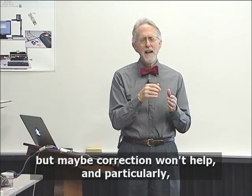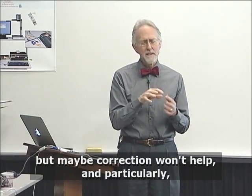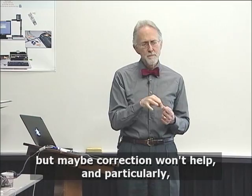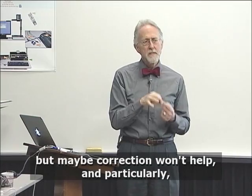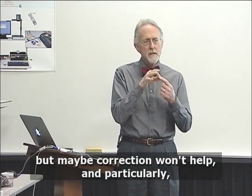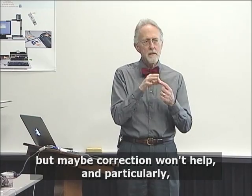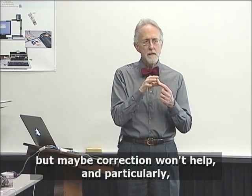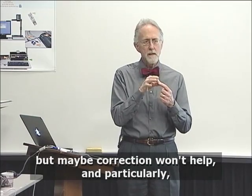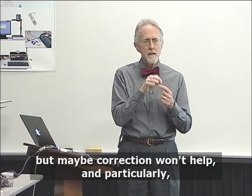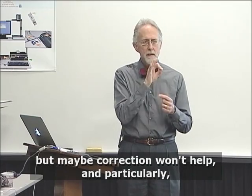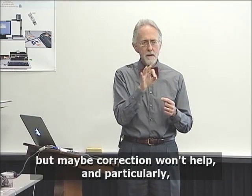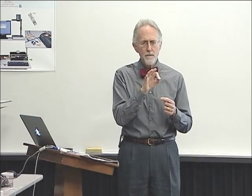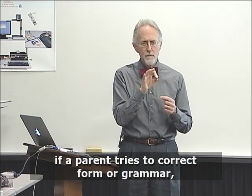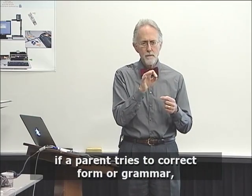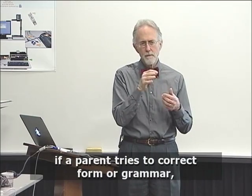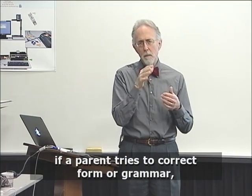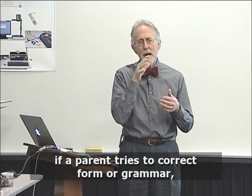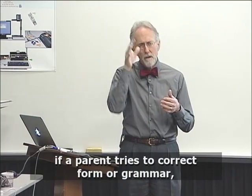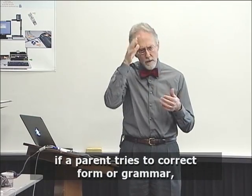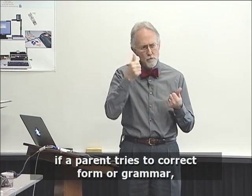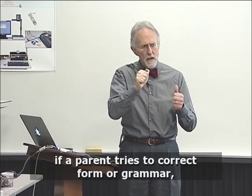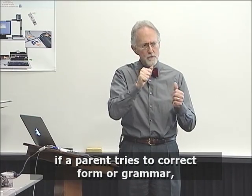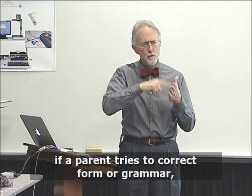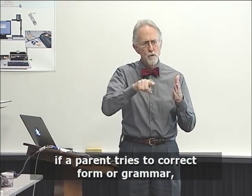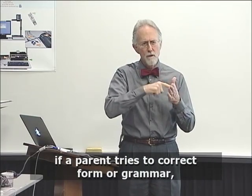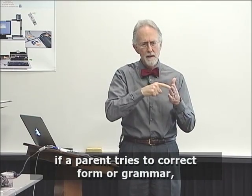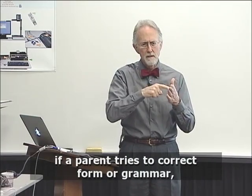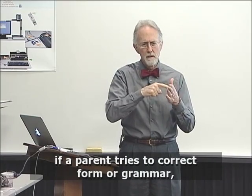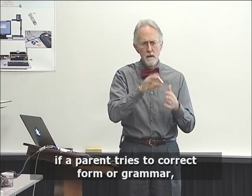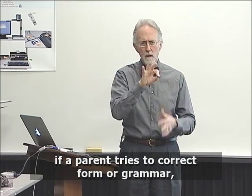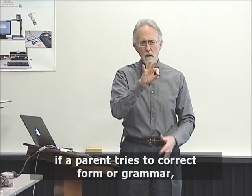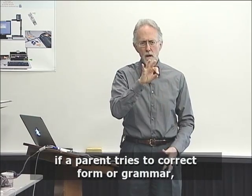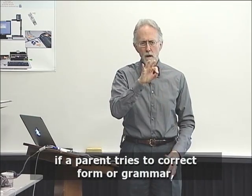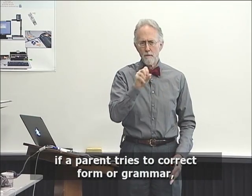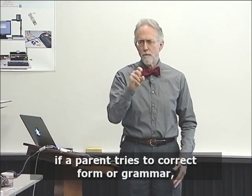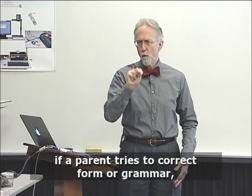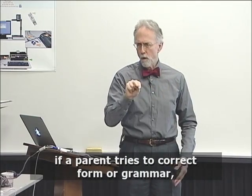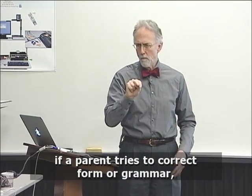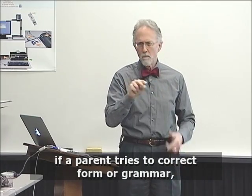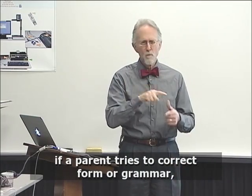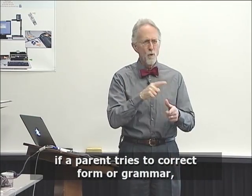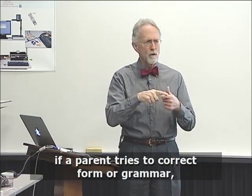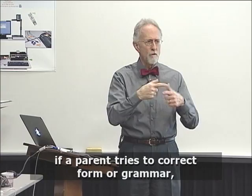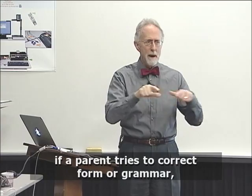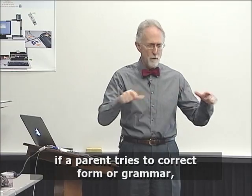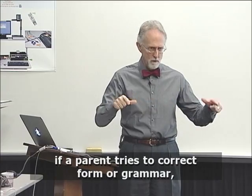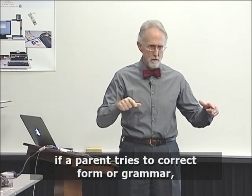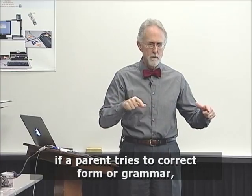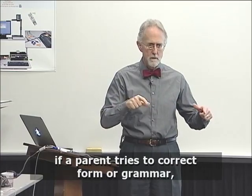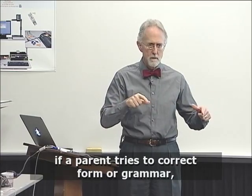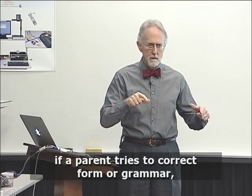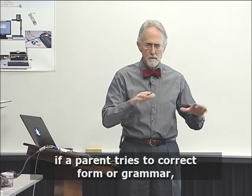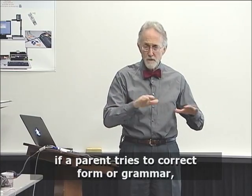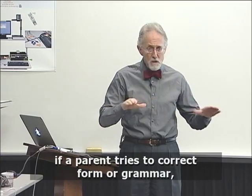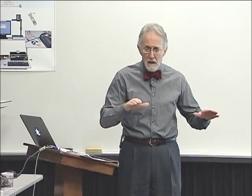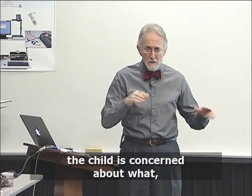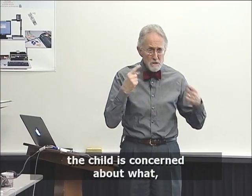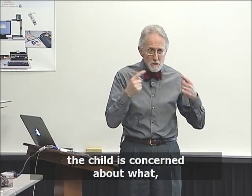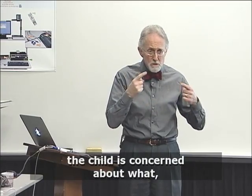And particularly if a parent tries to correct form or grammar. The child is concerned